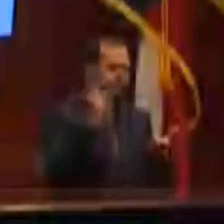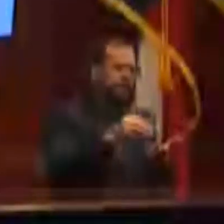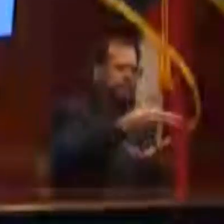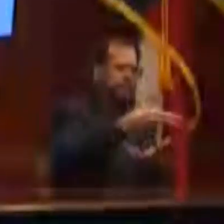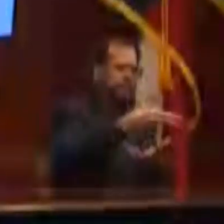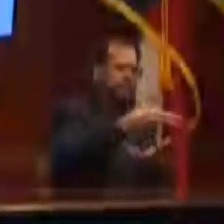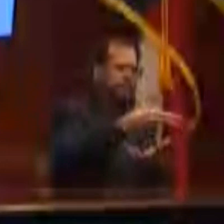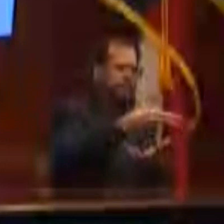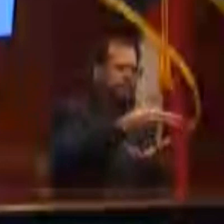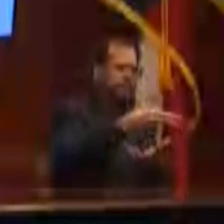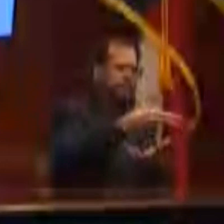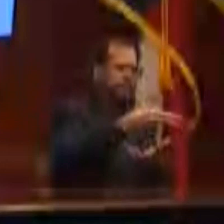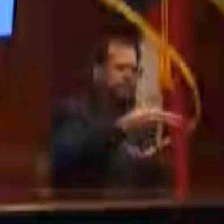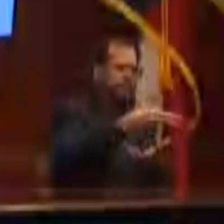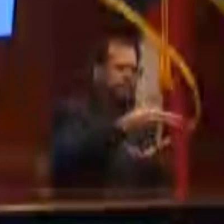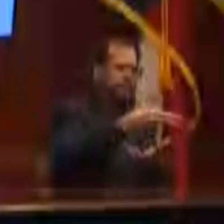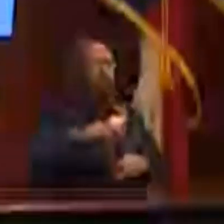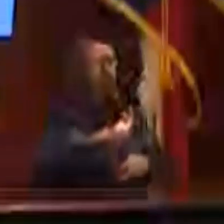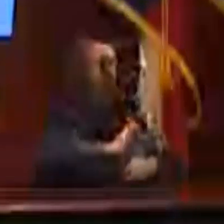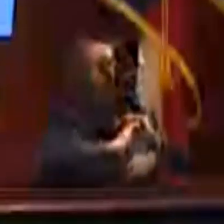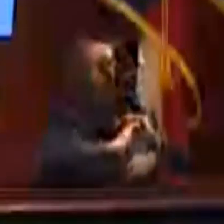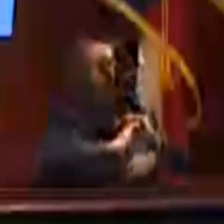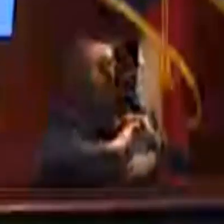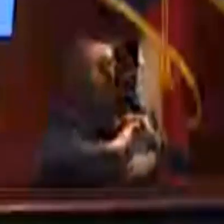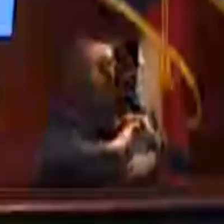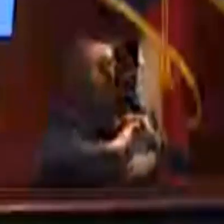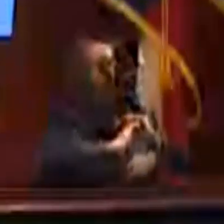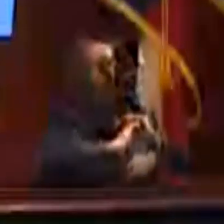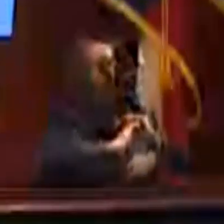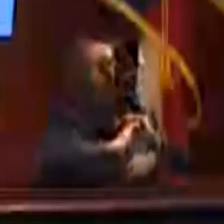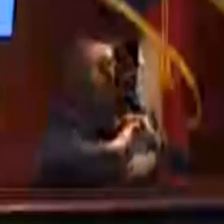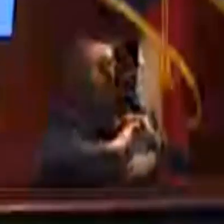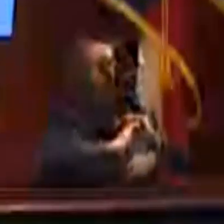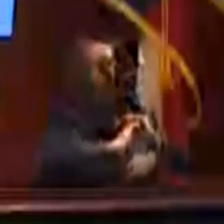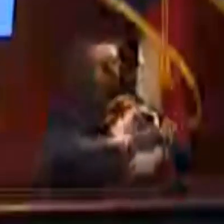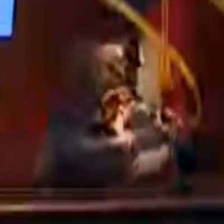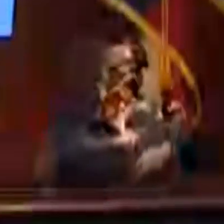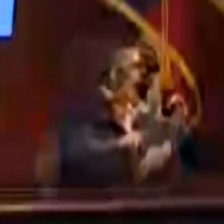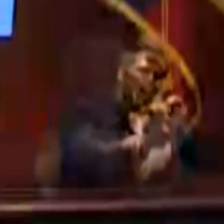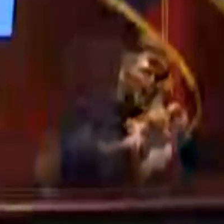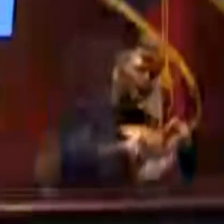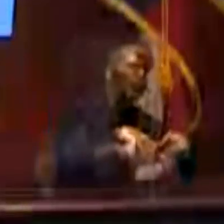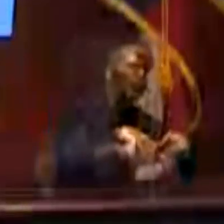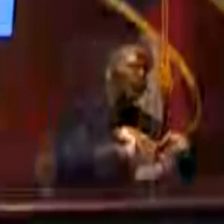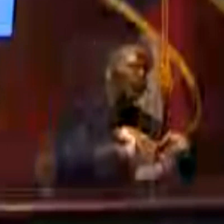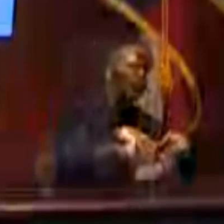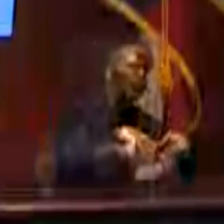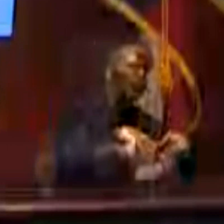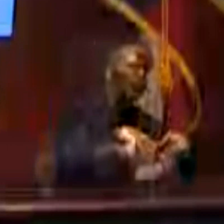with emphasizing, but especially at a time when